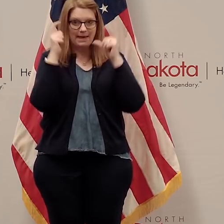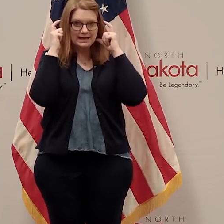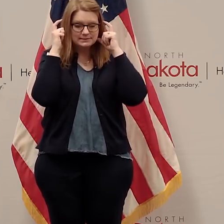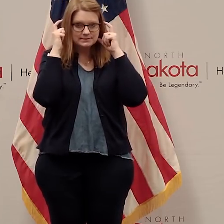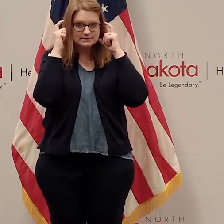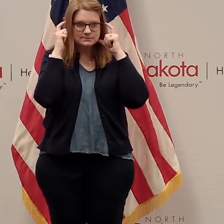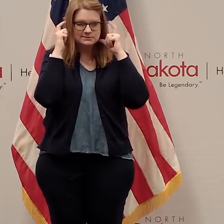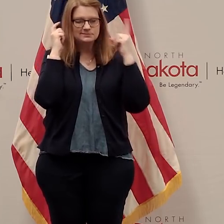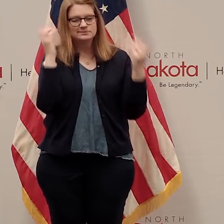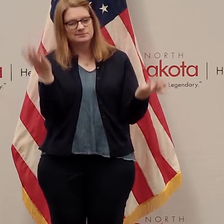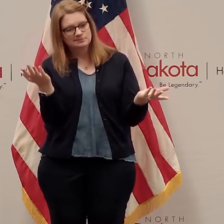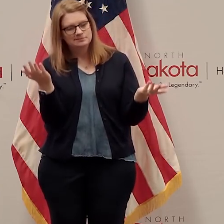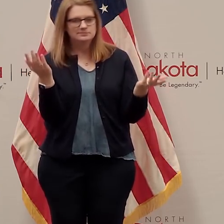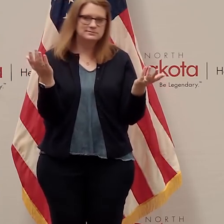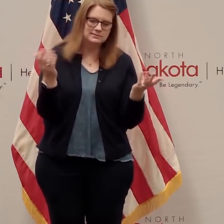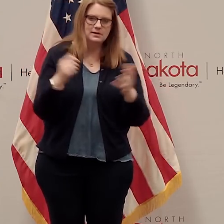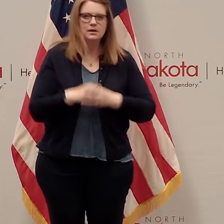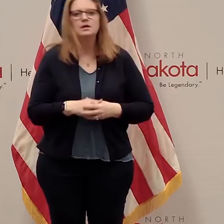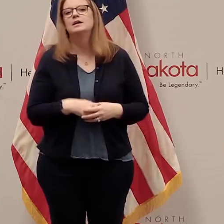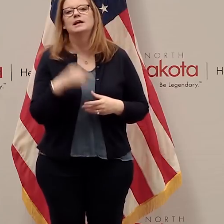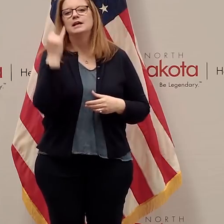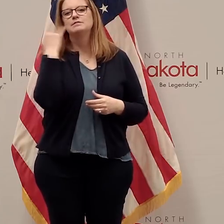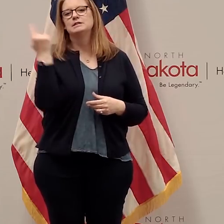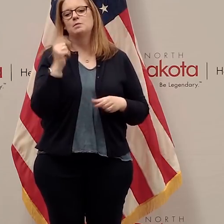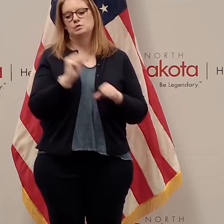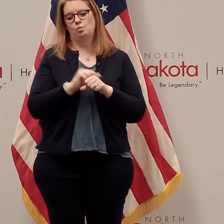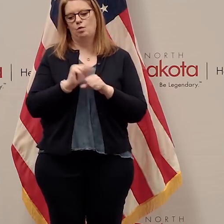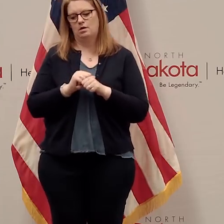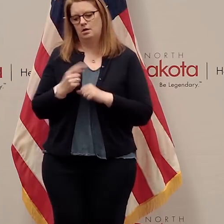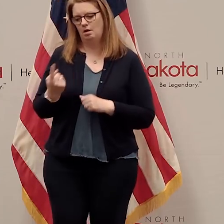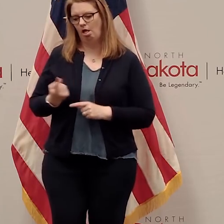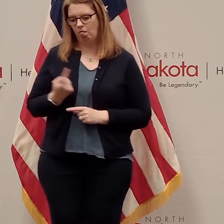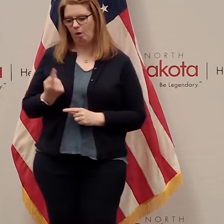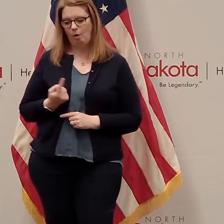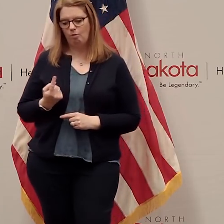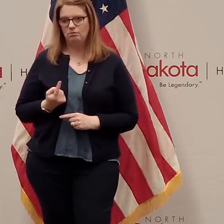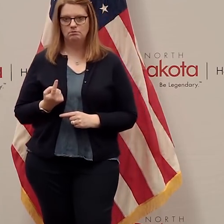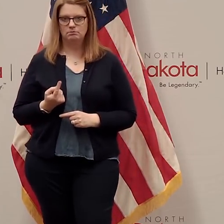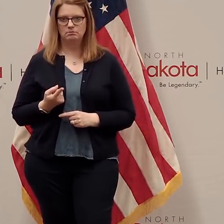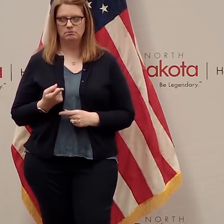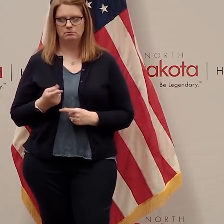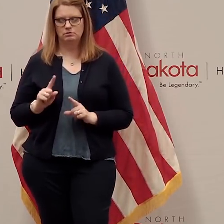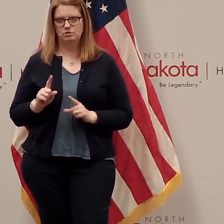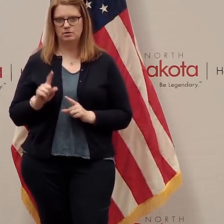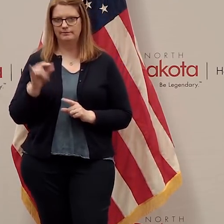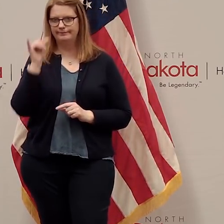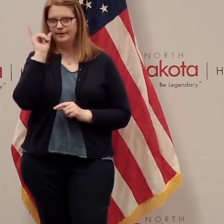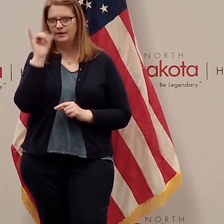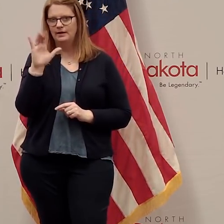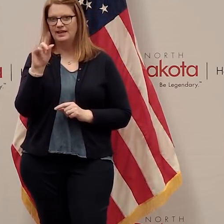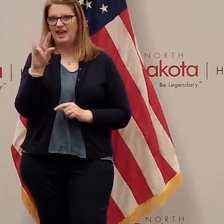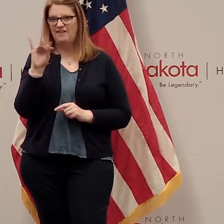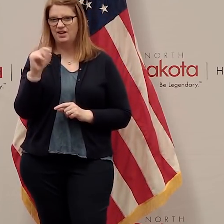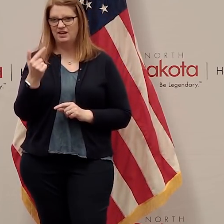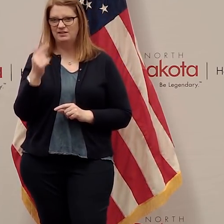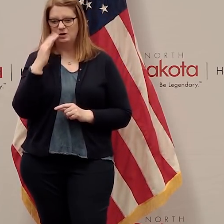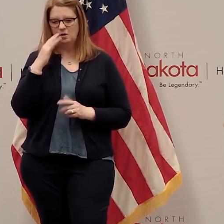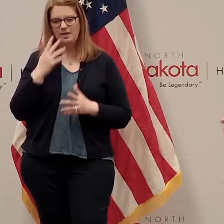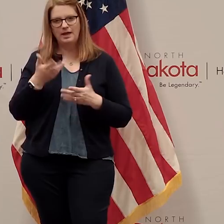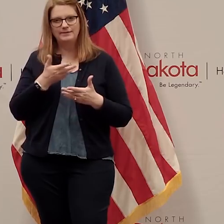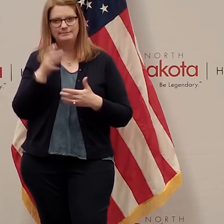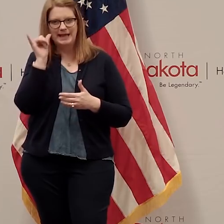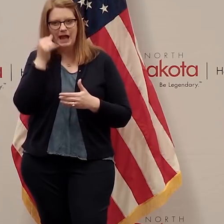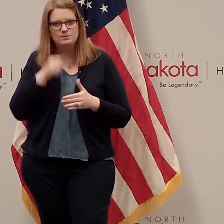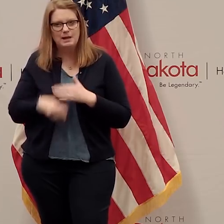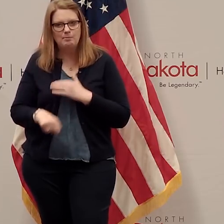know, didn't make a lot of sense. I mean, if some guy's, you know, working by himself, you know, during calving, and he's only seen his family, I mean, it wouldn't have made any sense.